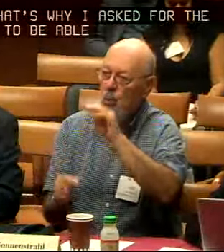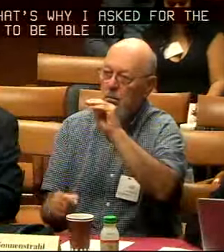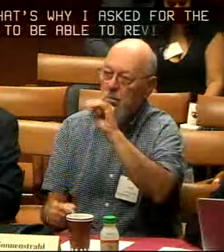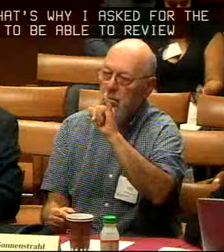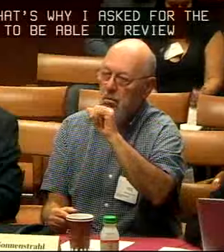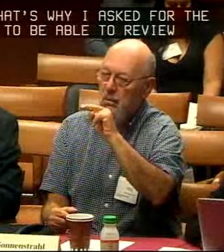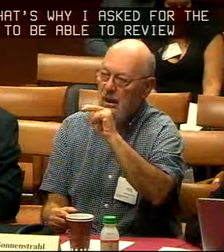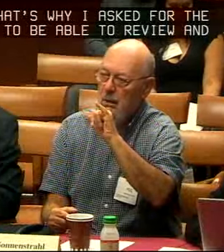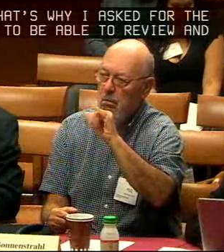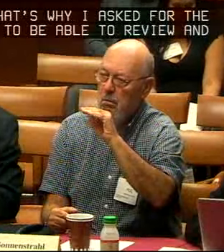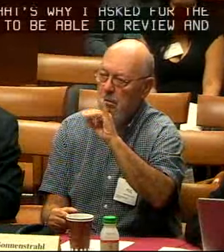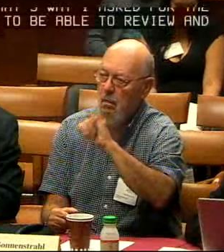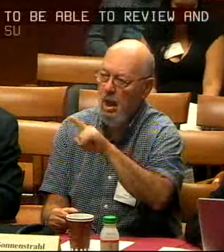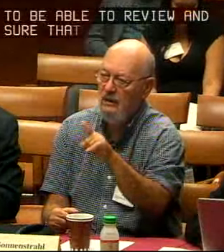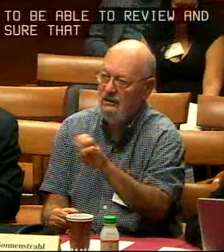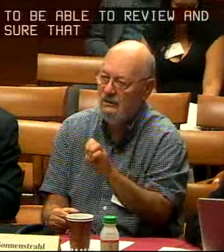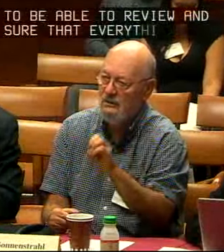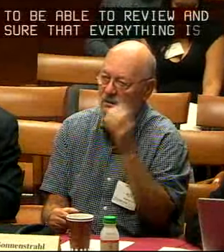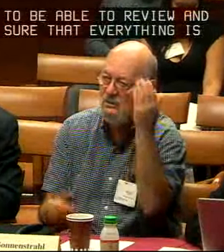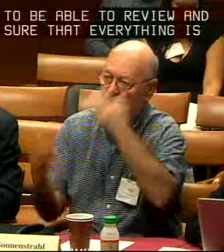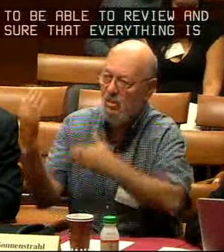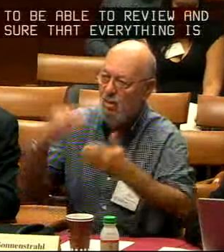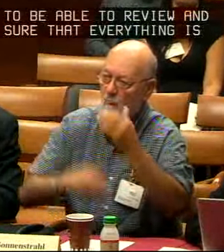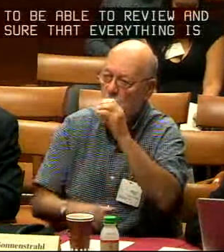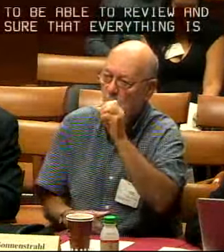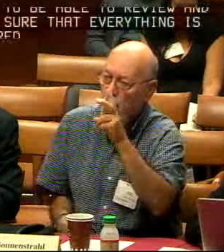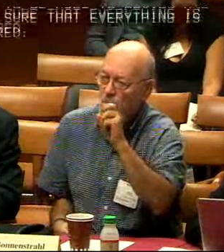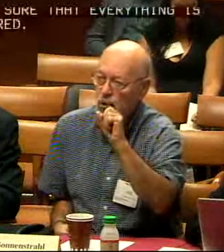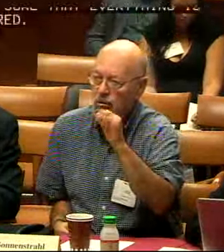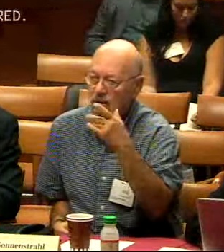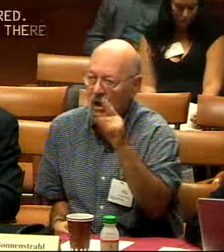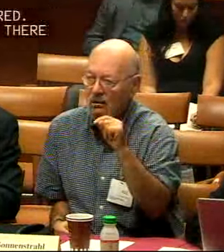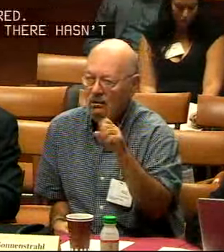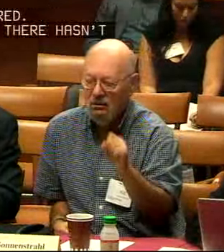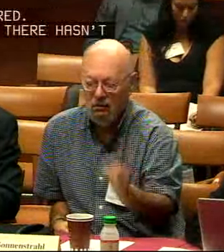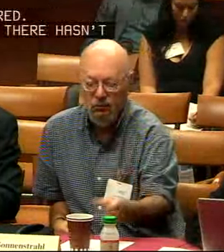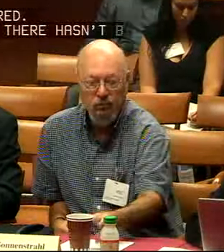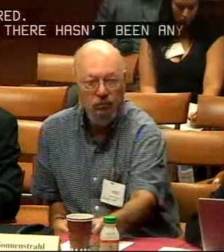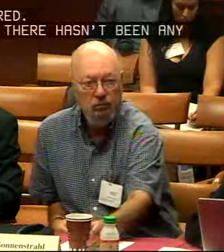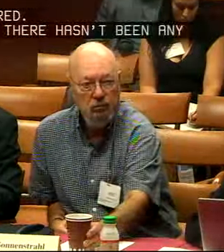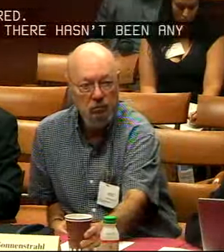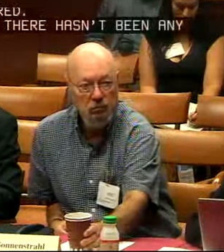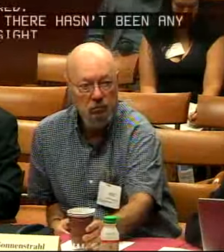perfect, certainly, but we would like to minimize the oversights as much as possible.